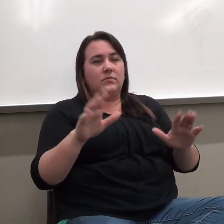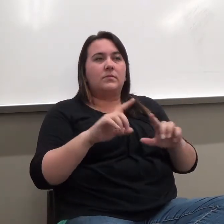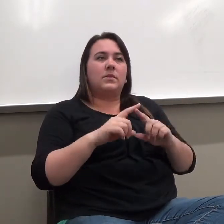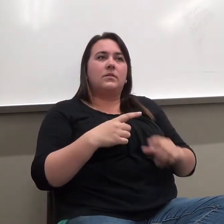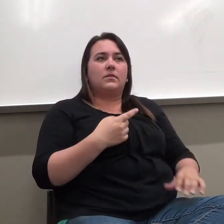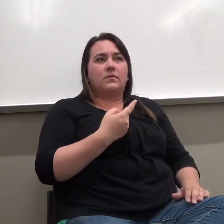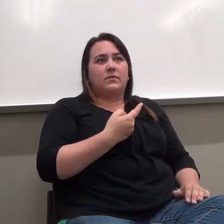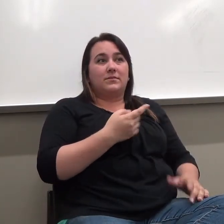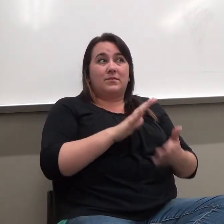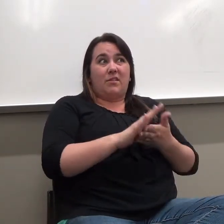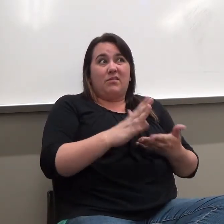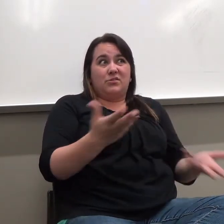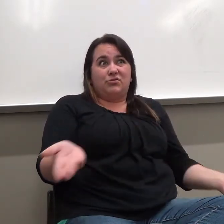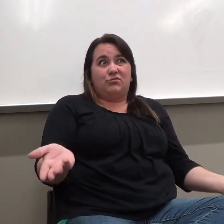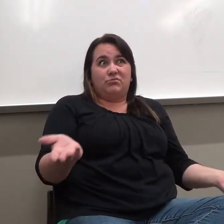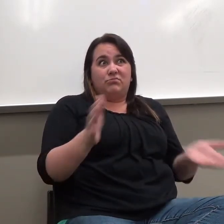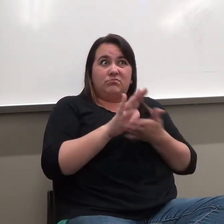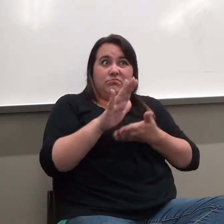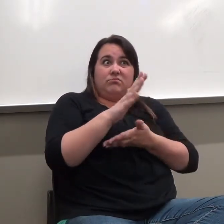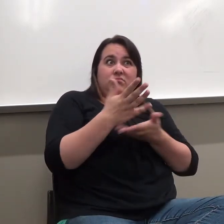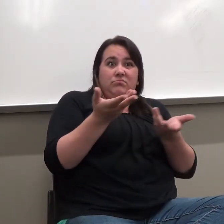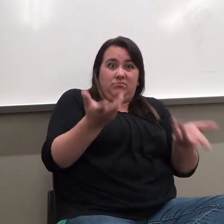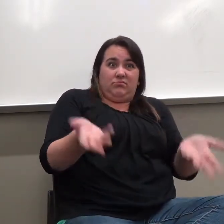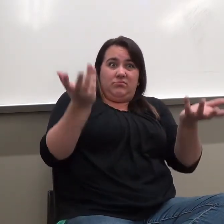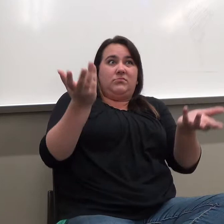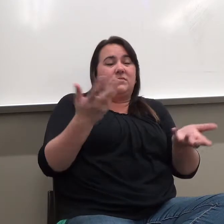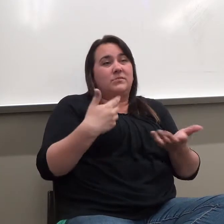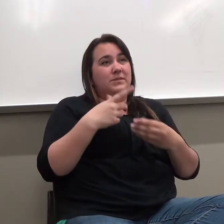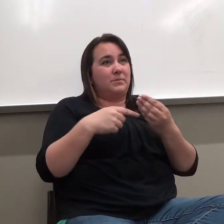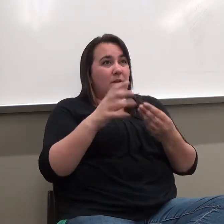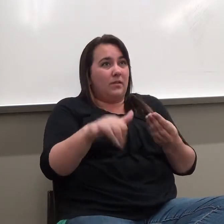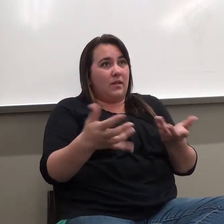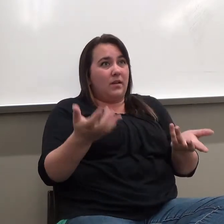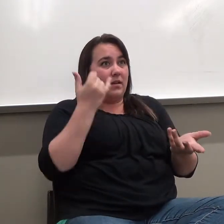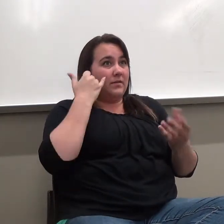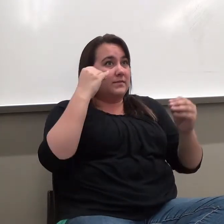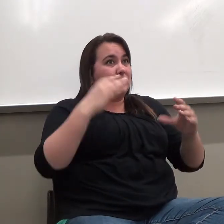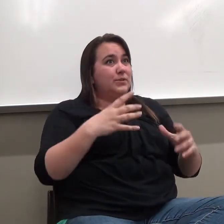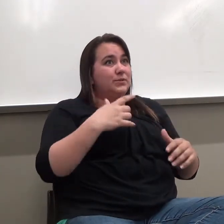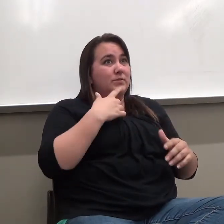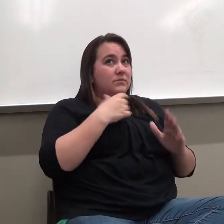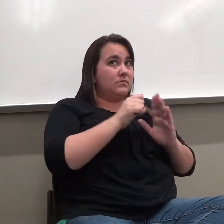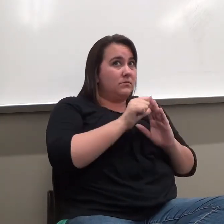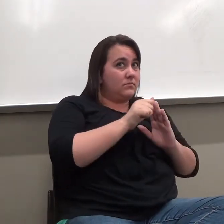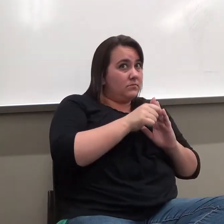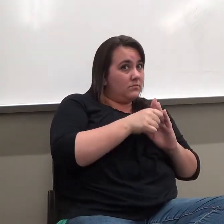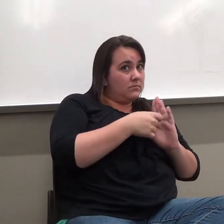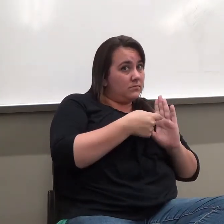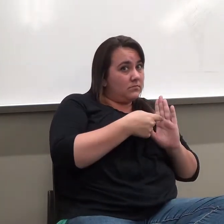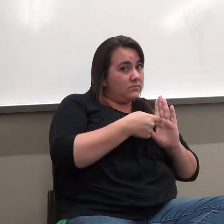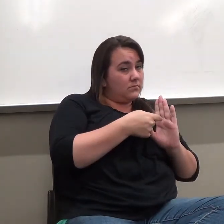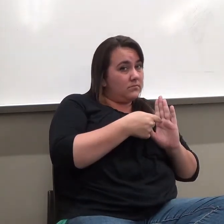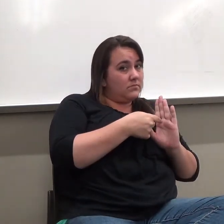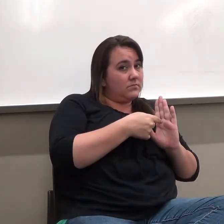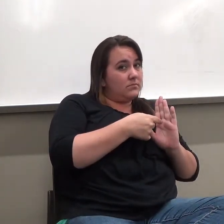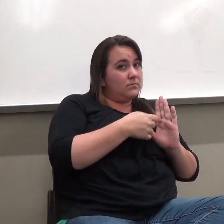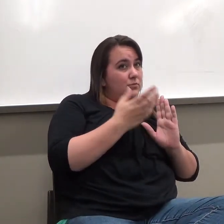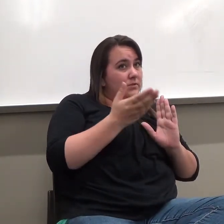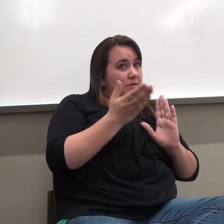is college. This is what college is about. If a teacher is presenting something on the board, you need to be writing